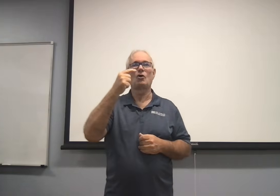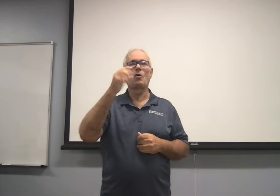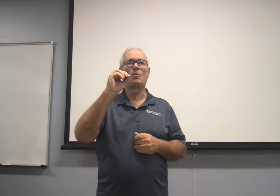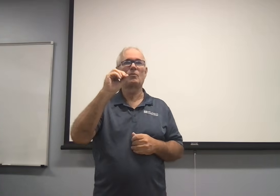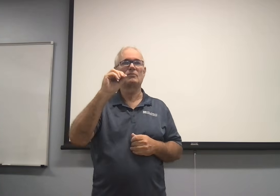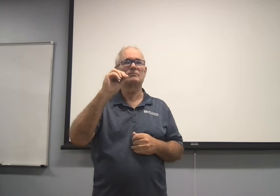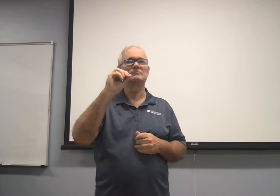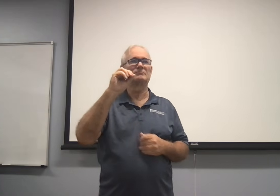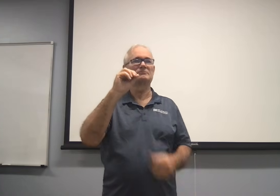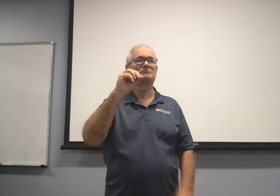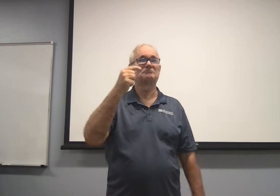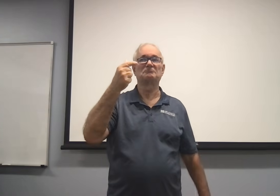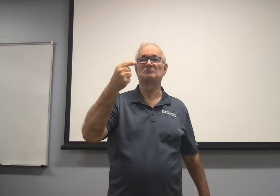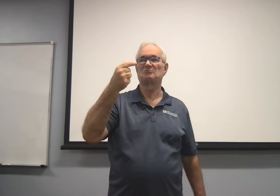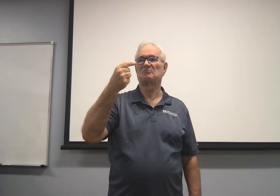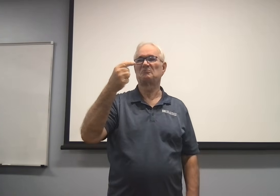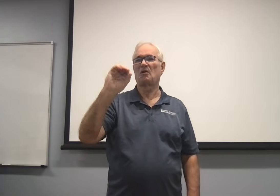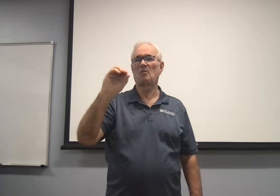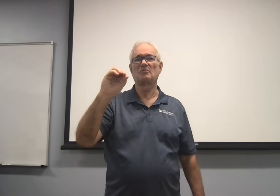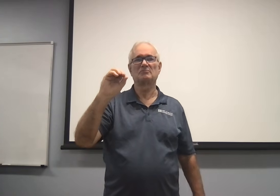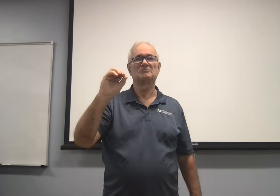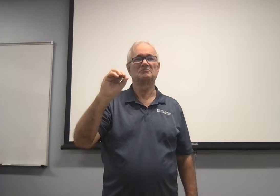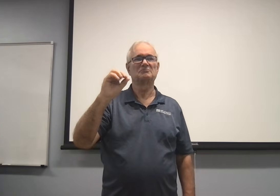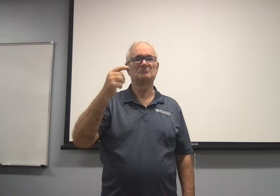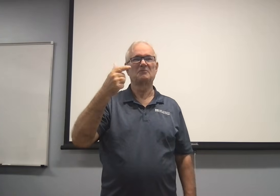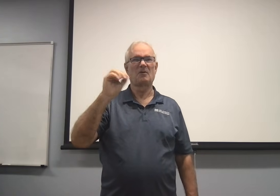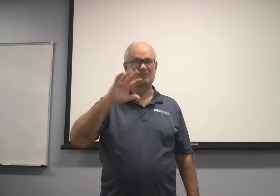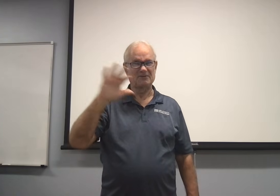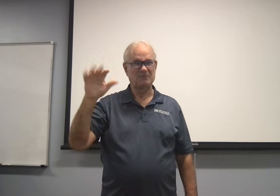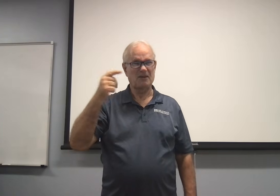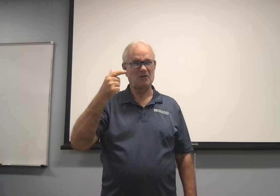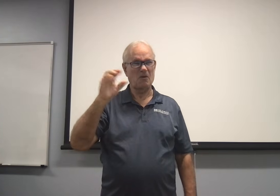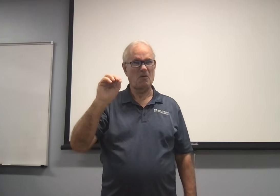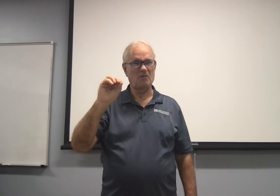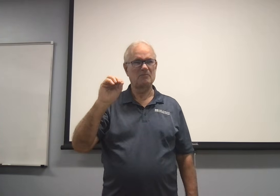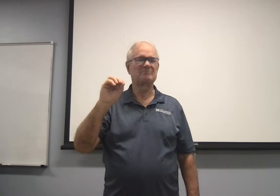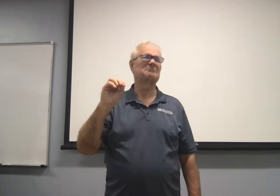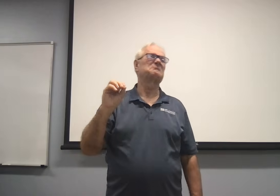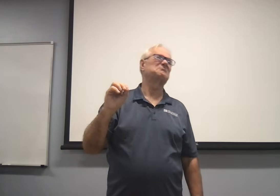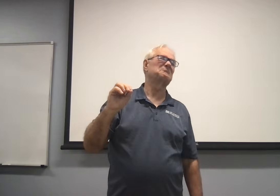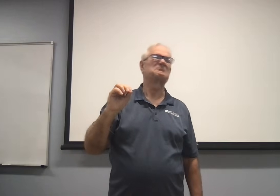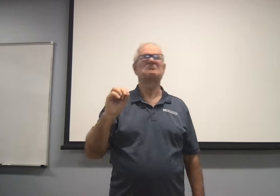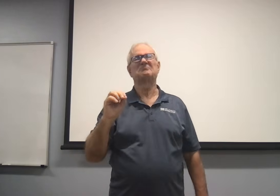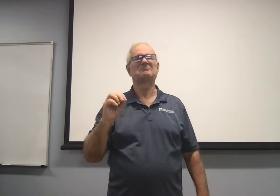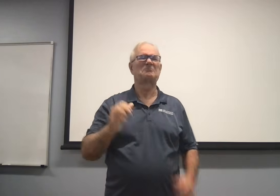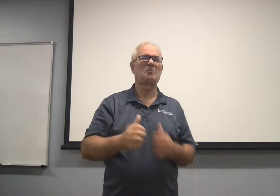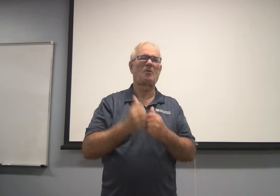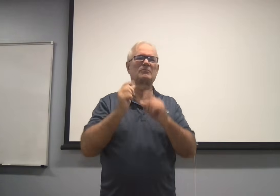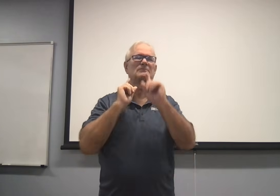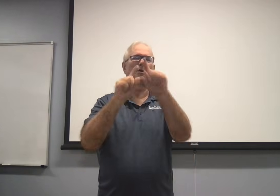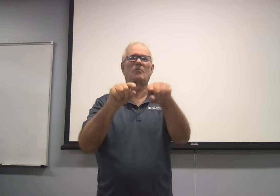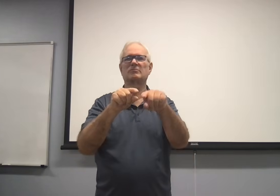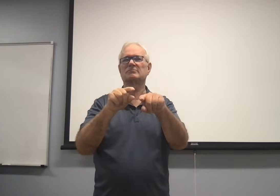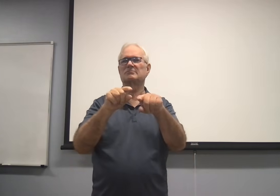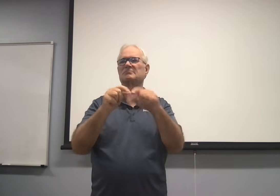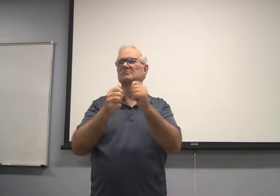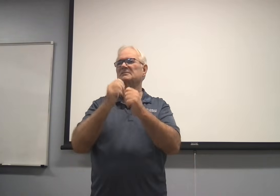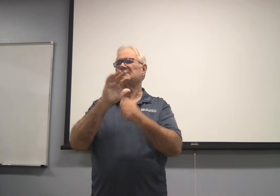Number 6 is go. G-O. Go. You just fingerspell G-O. Most of the time you just